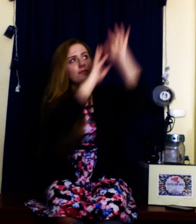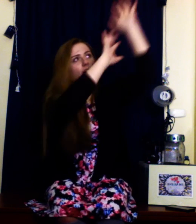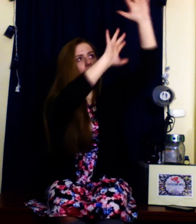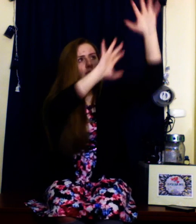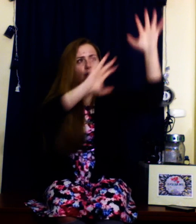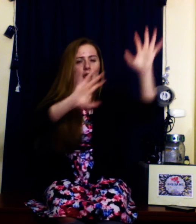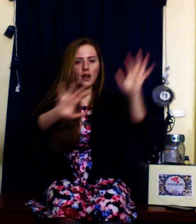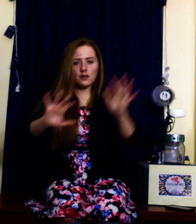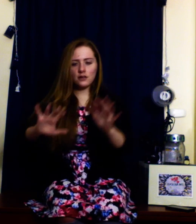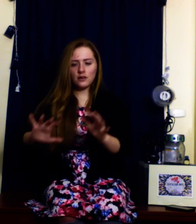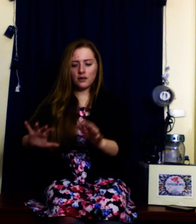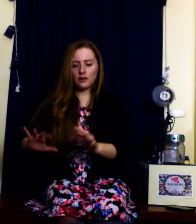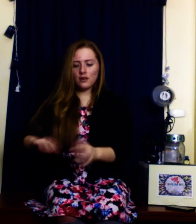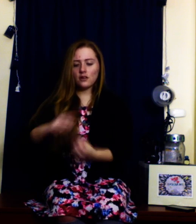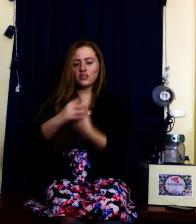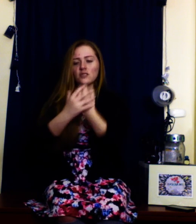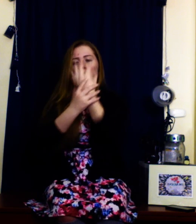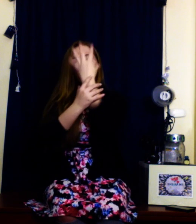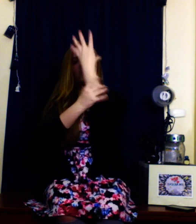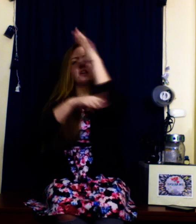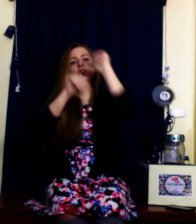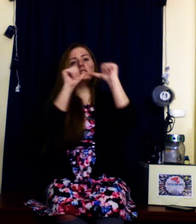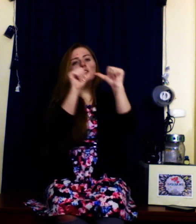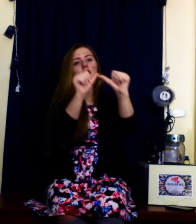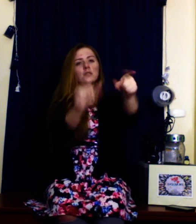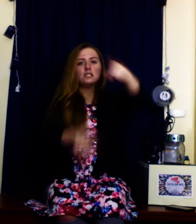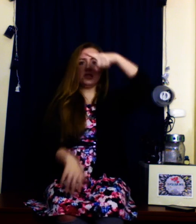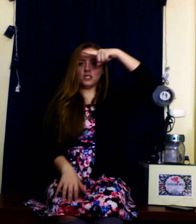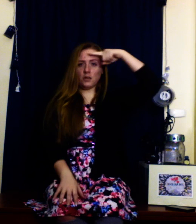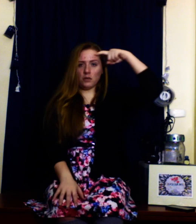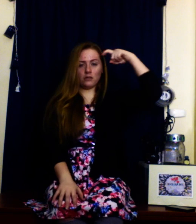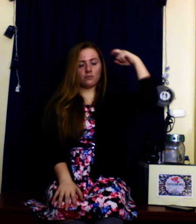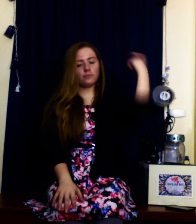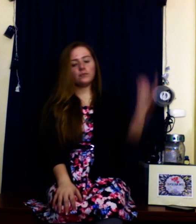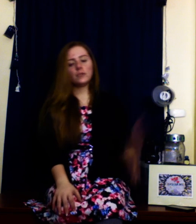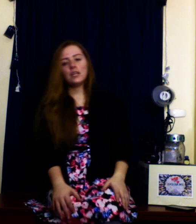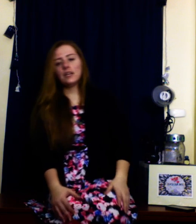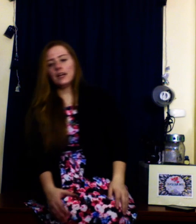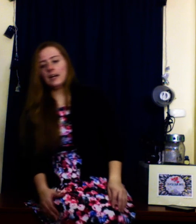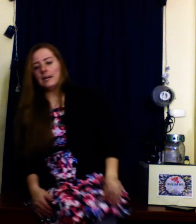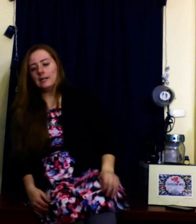the rain, spring continues into summer.